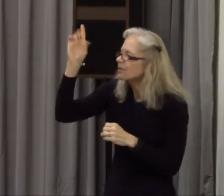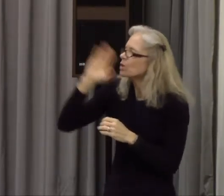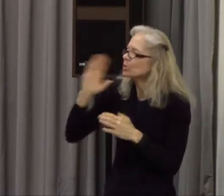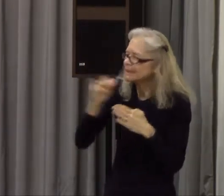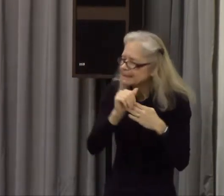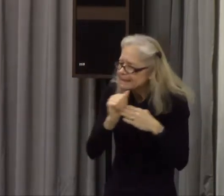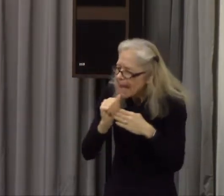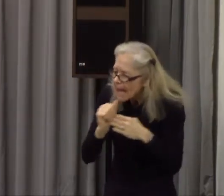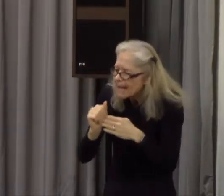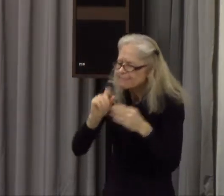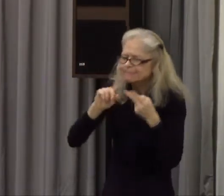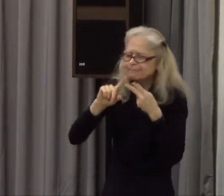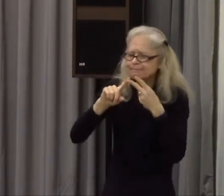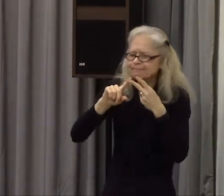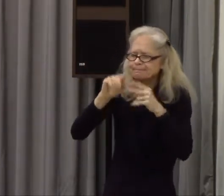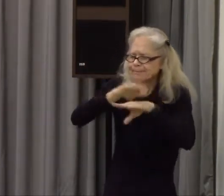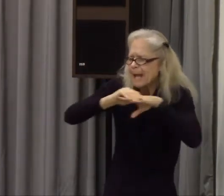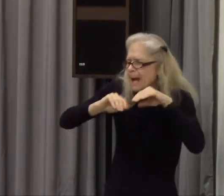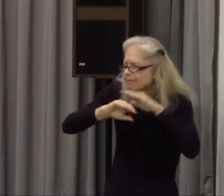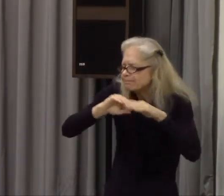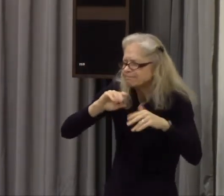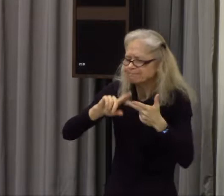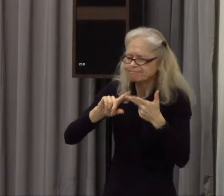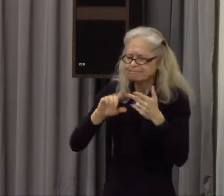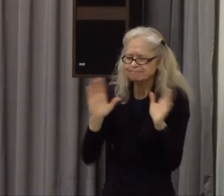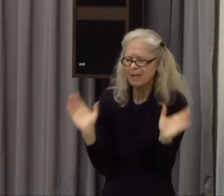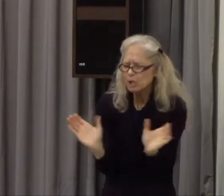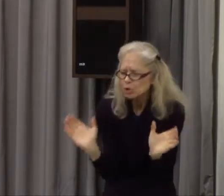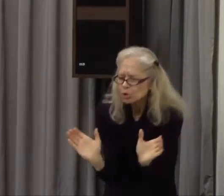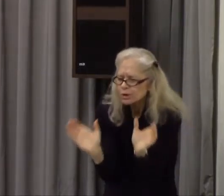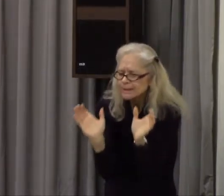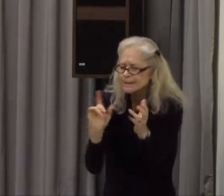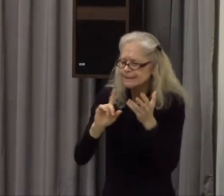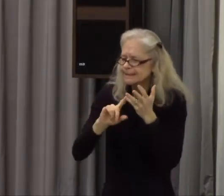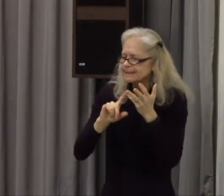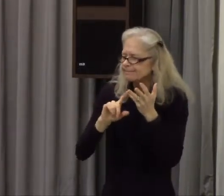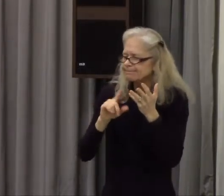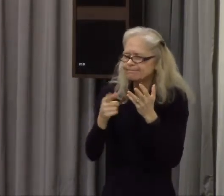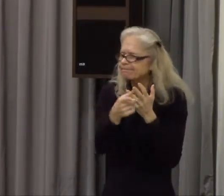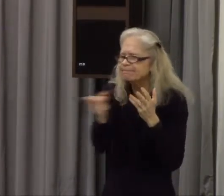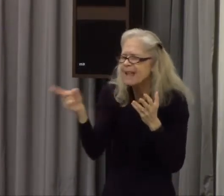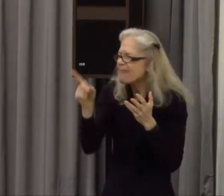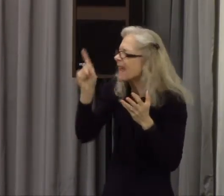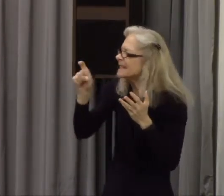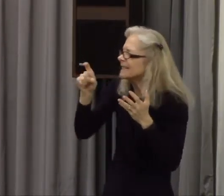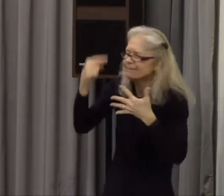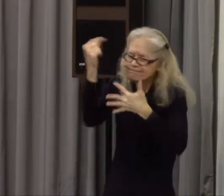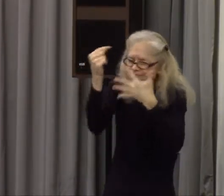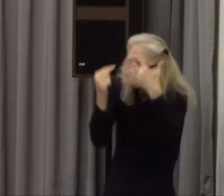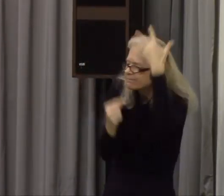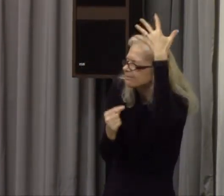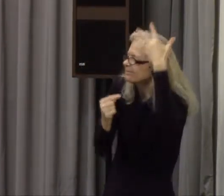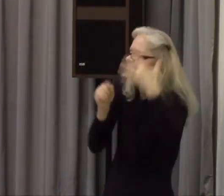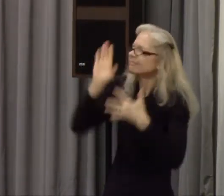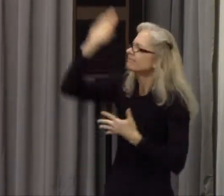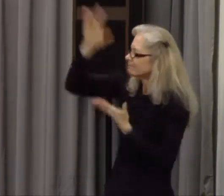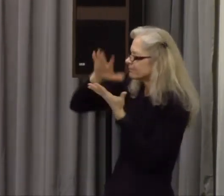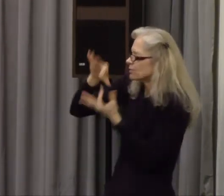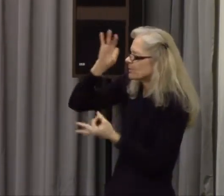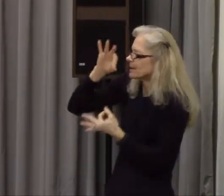the needs of hearts by your Spirit and by your word this morning. I thank you for the word that's gone forth already, the children's Sunday